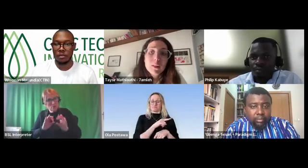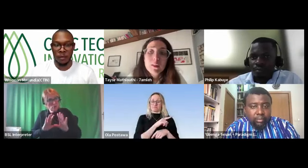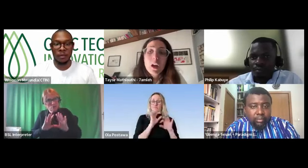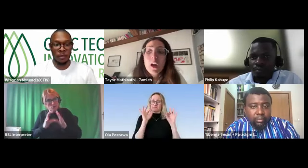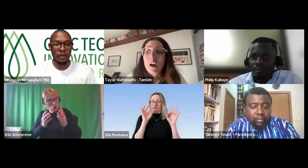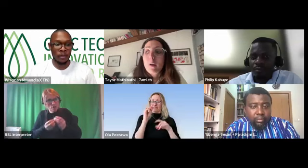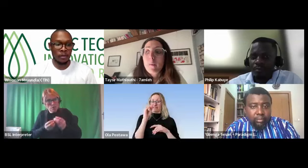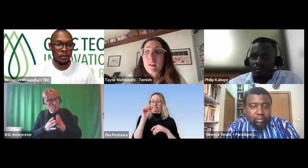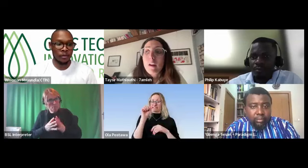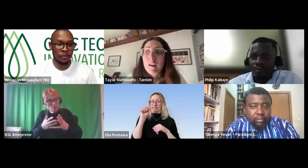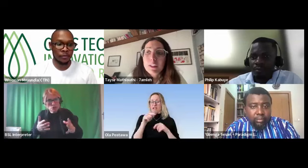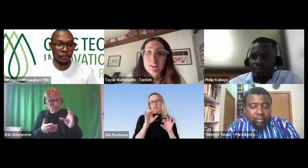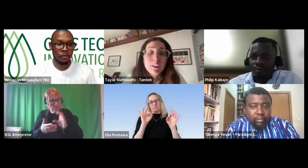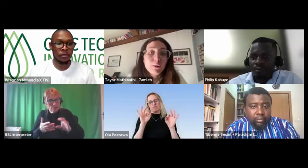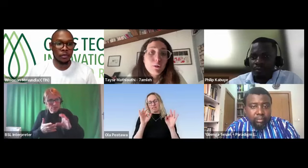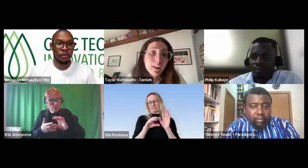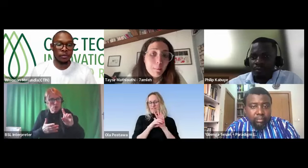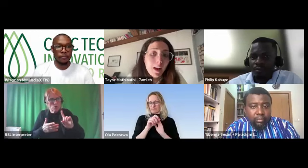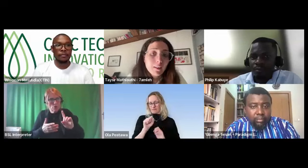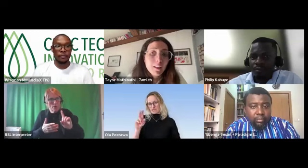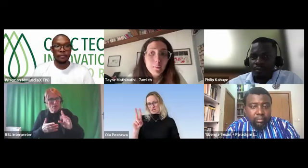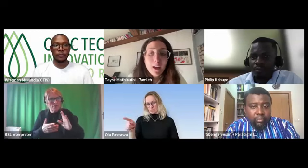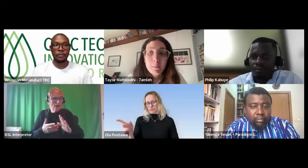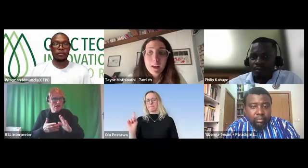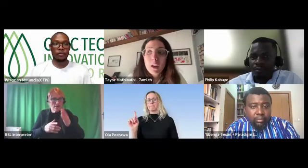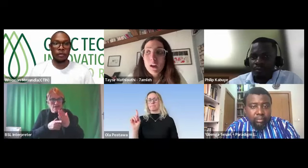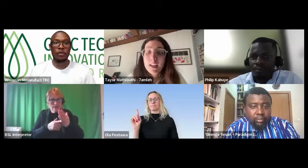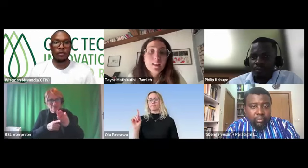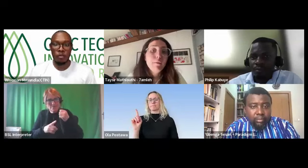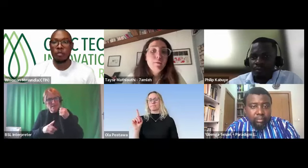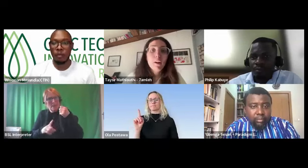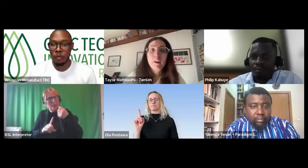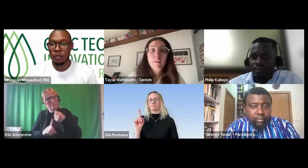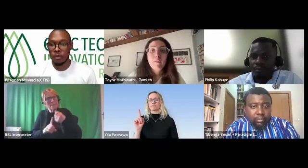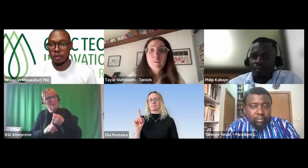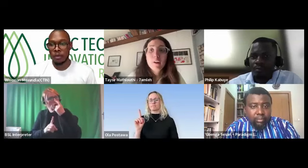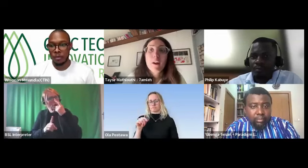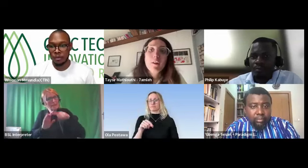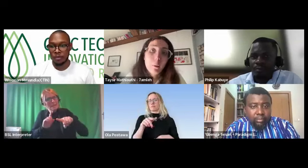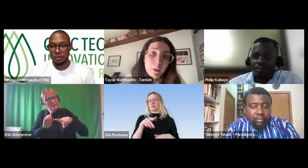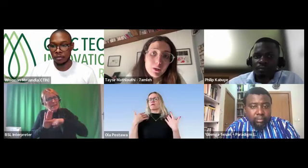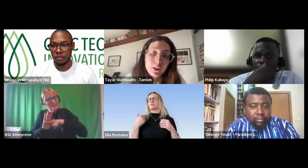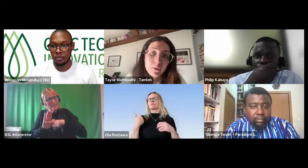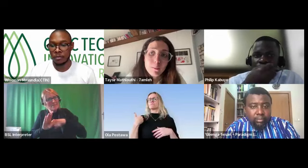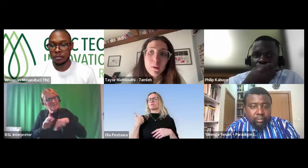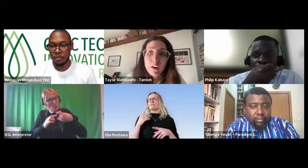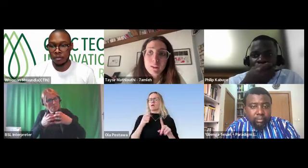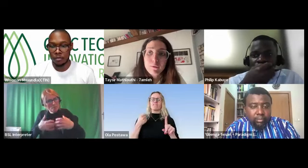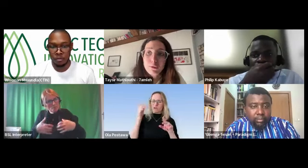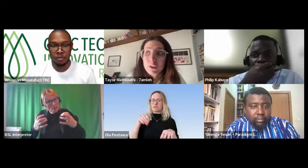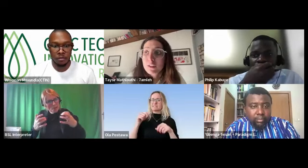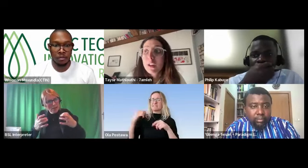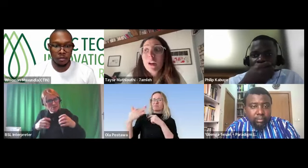majority countries. There are extraterritorial impacts that might be negative for the populations